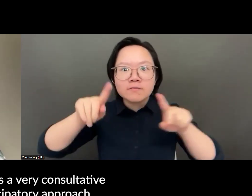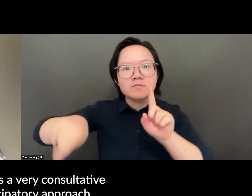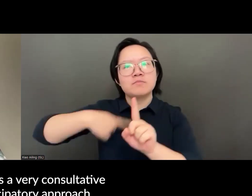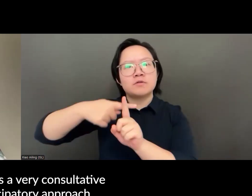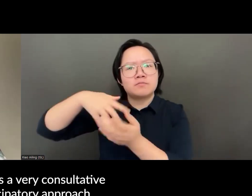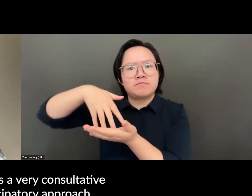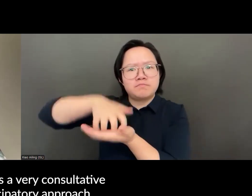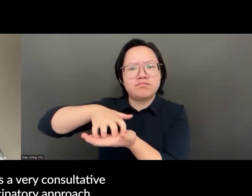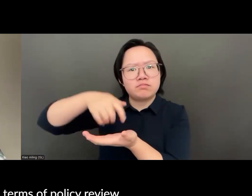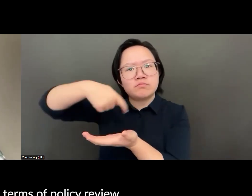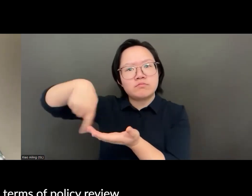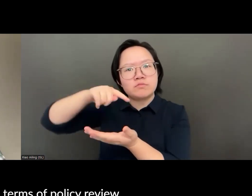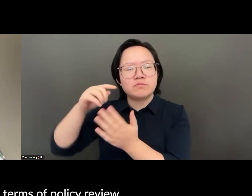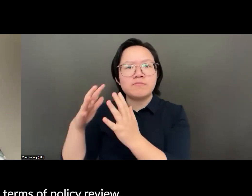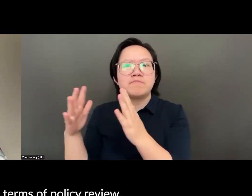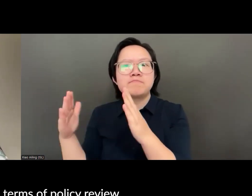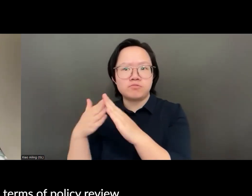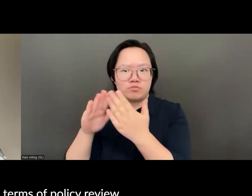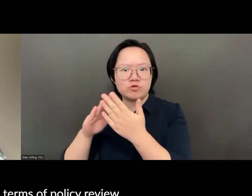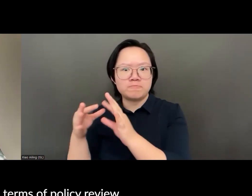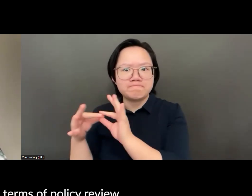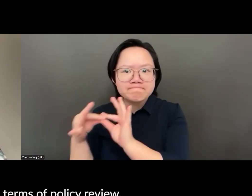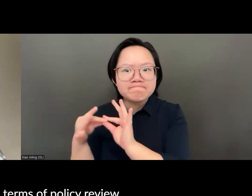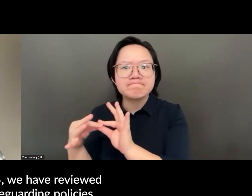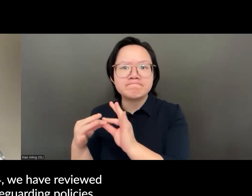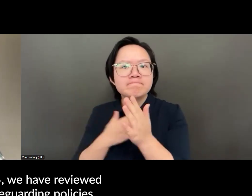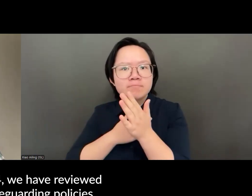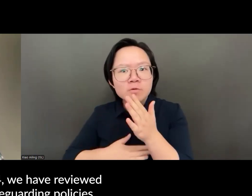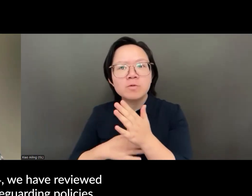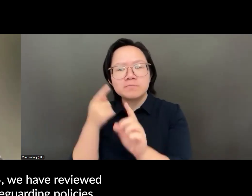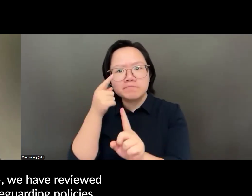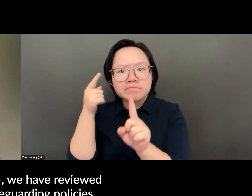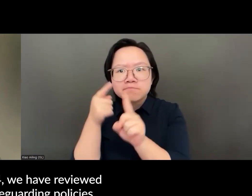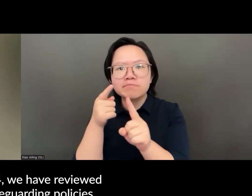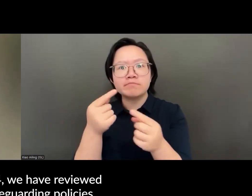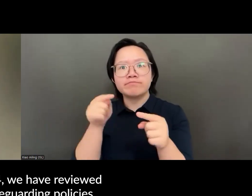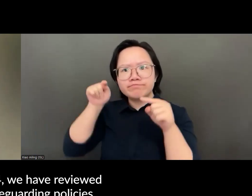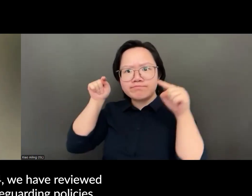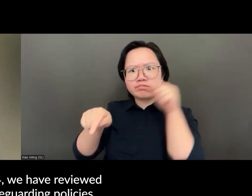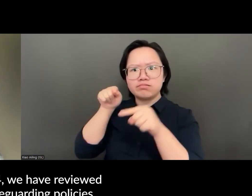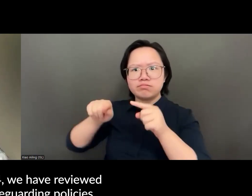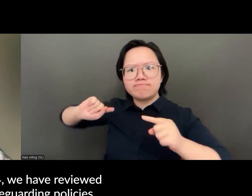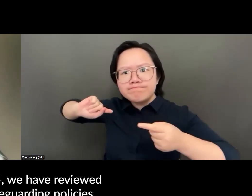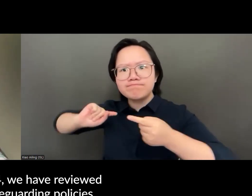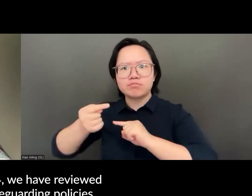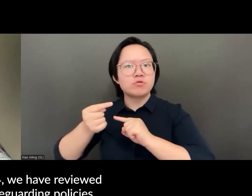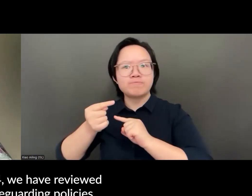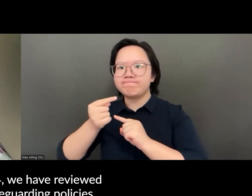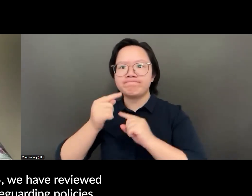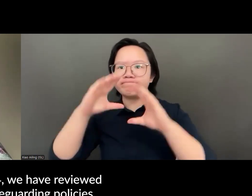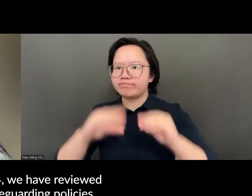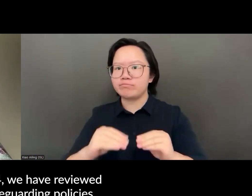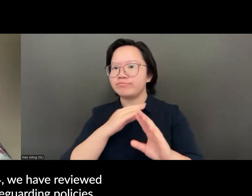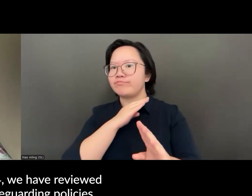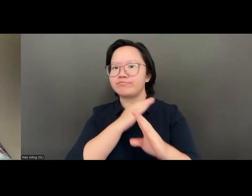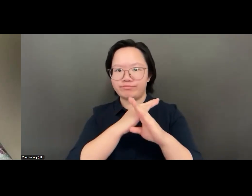and participatory approach. For example, in terms of policy review, like in 2024, we have reviewed all